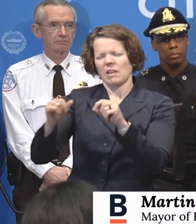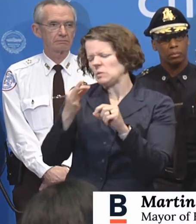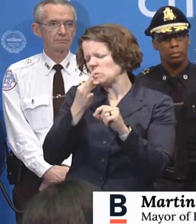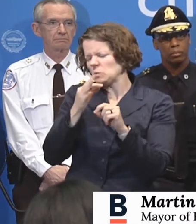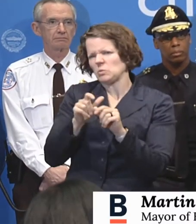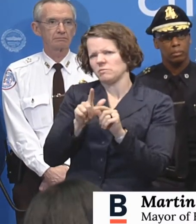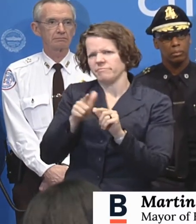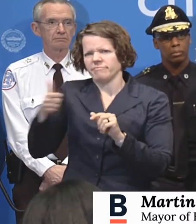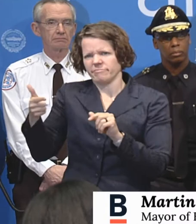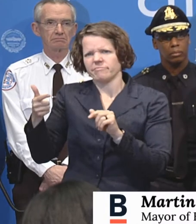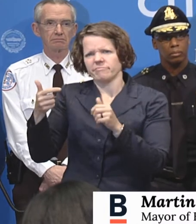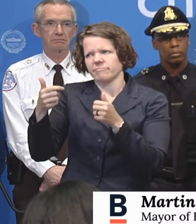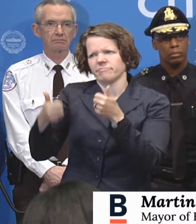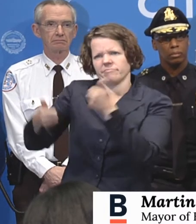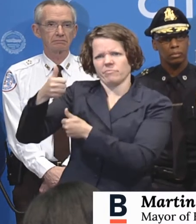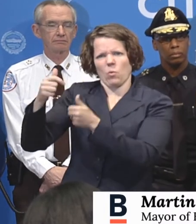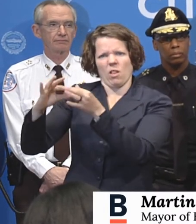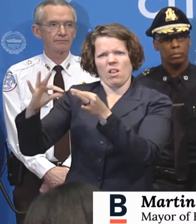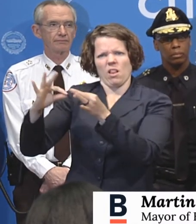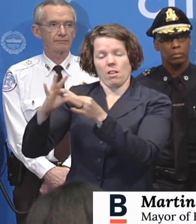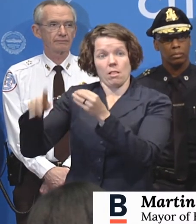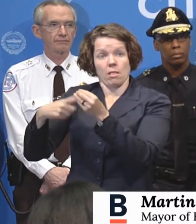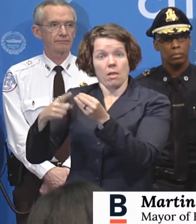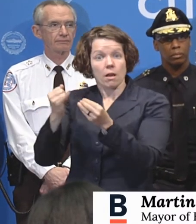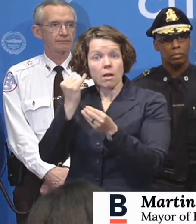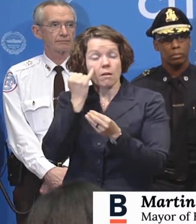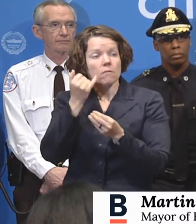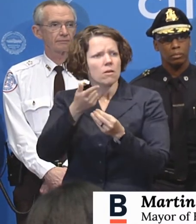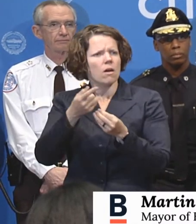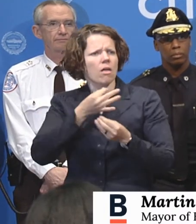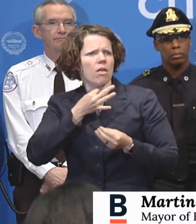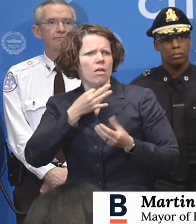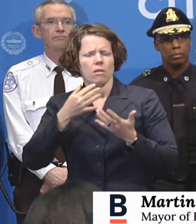MBTA. If you also want to get more information, you go to